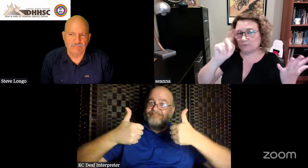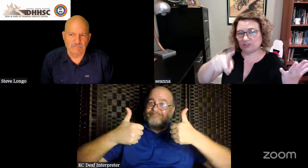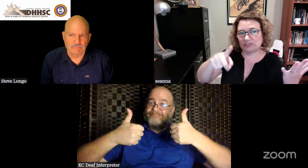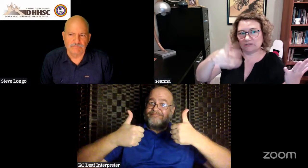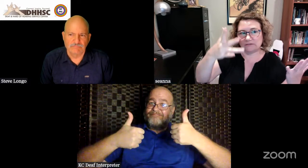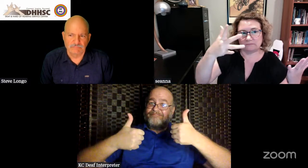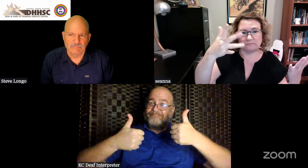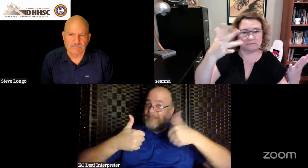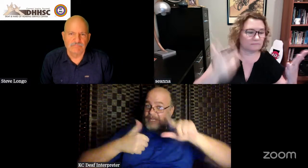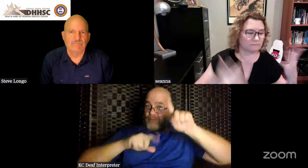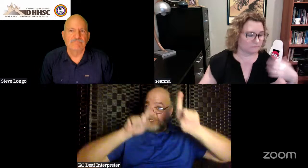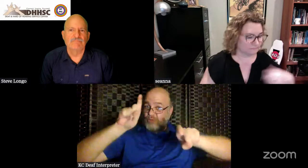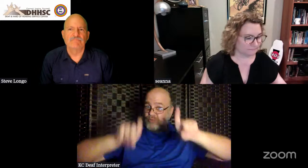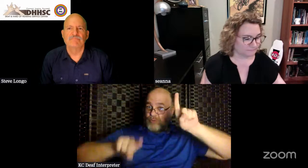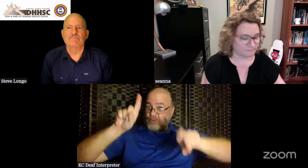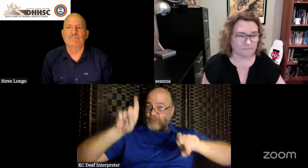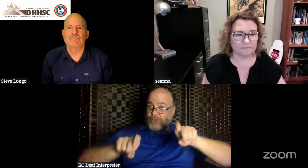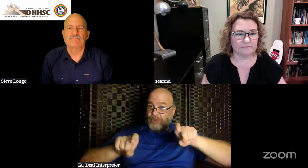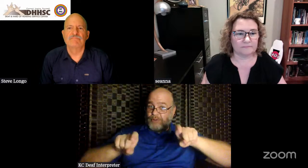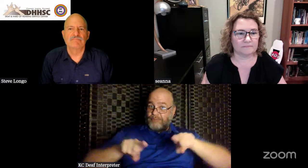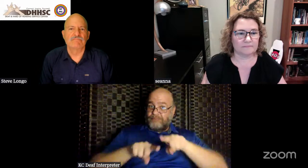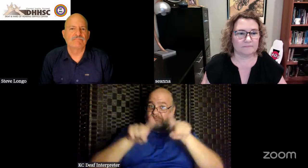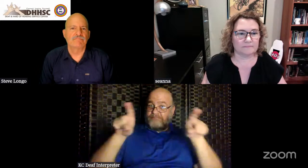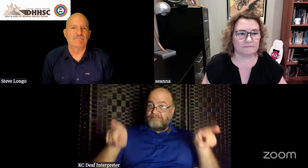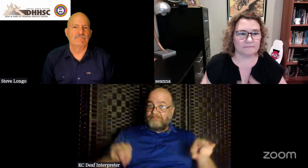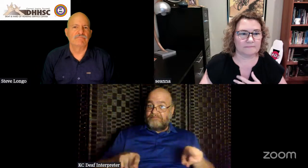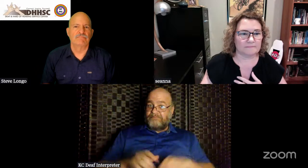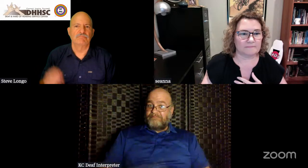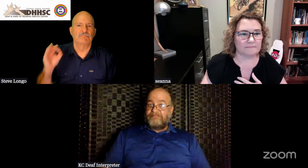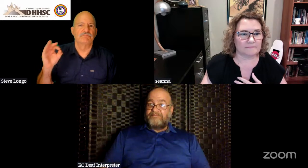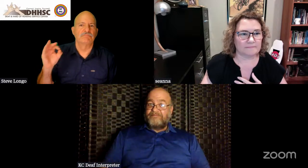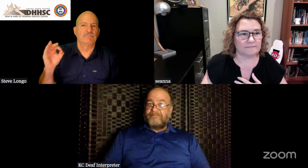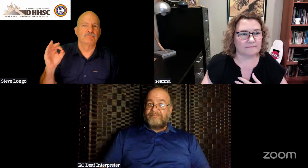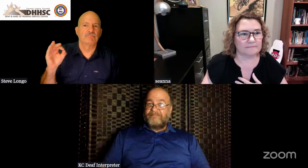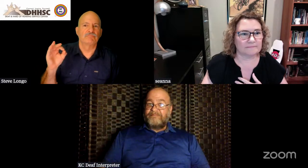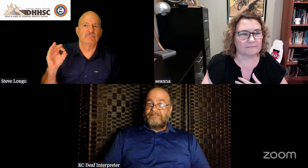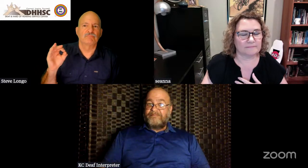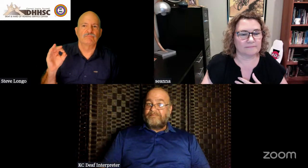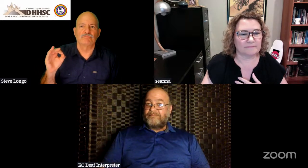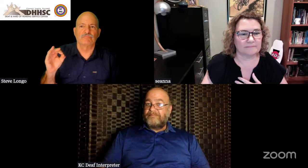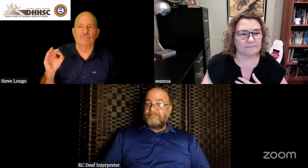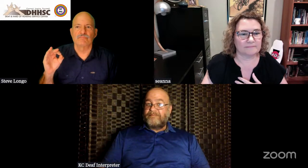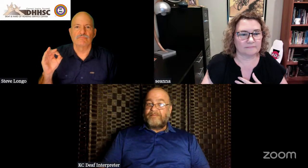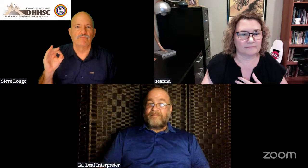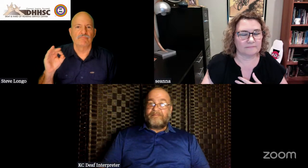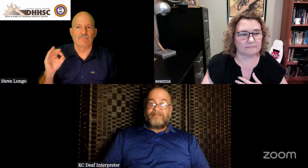to be involved with that, that would be great. Any questions for me?